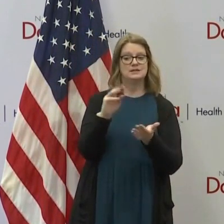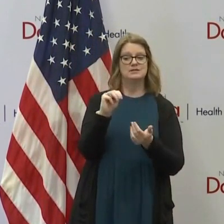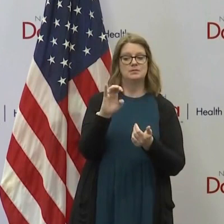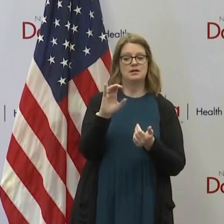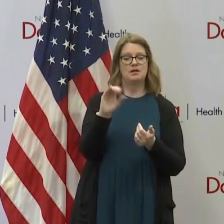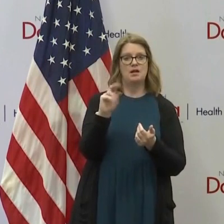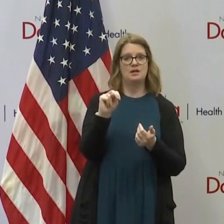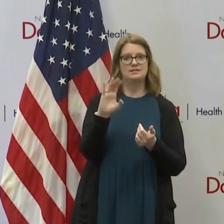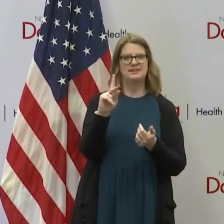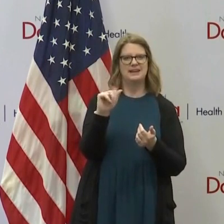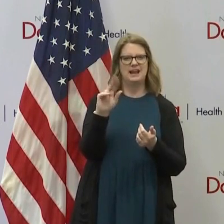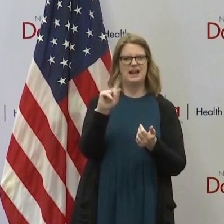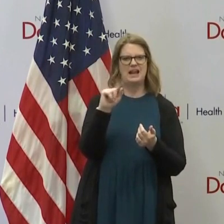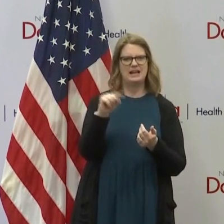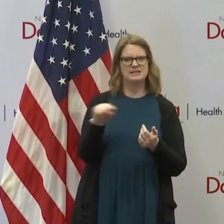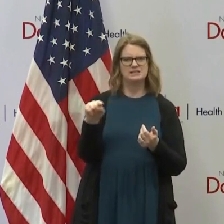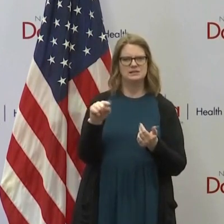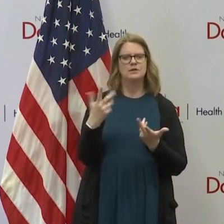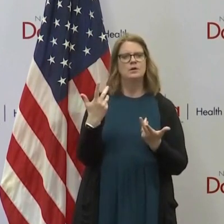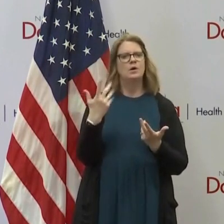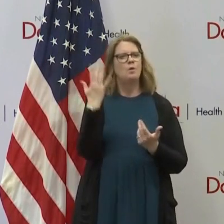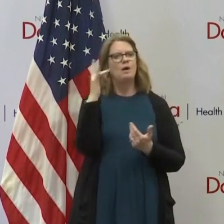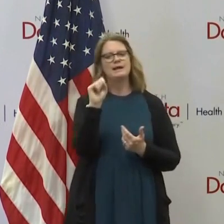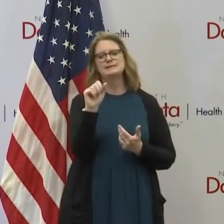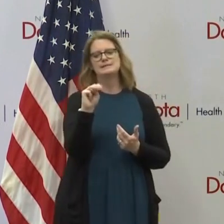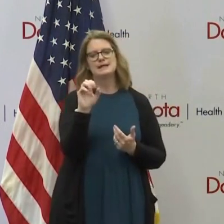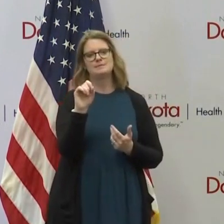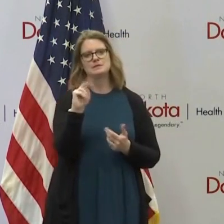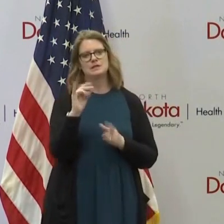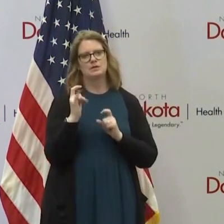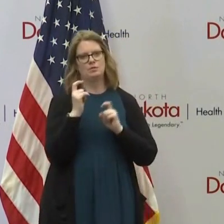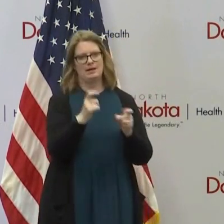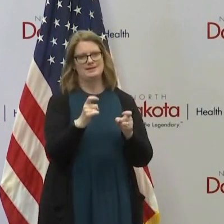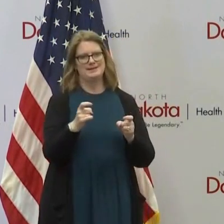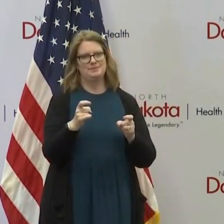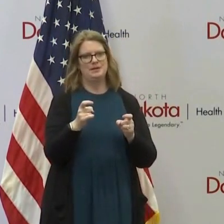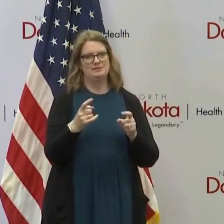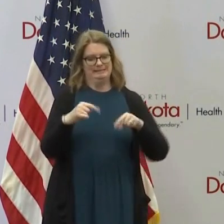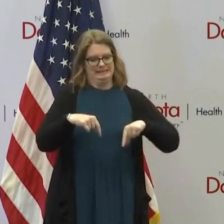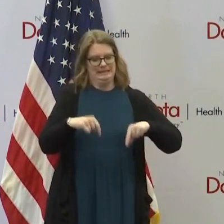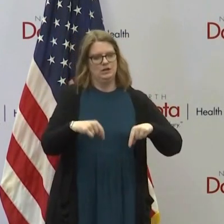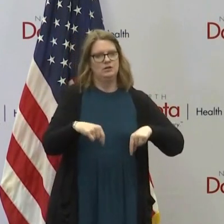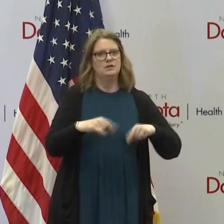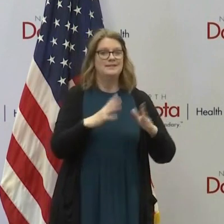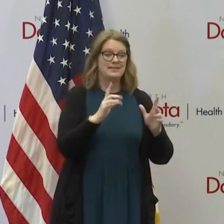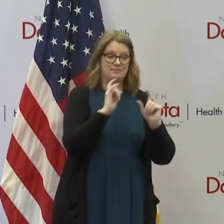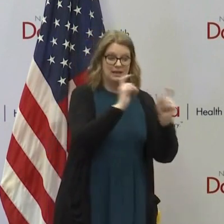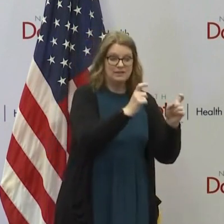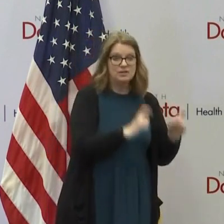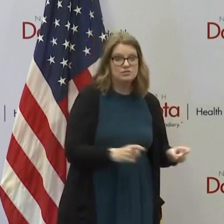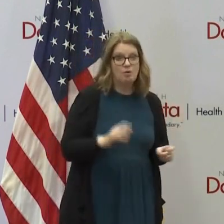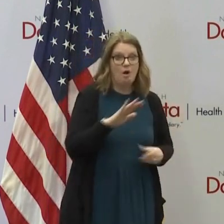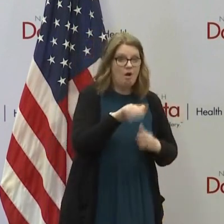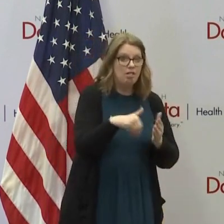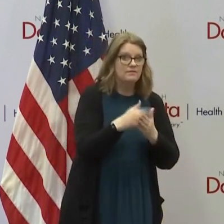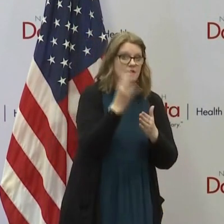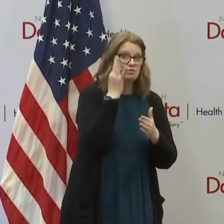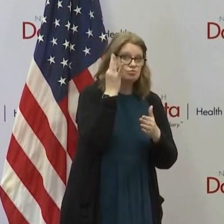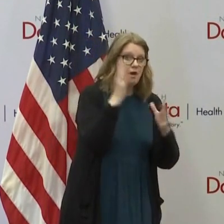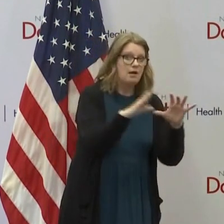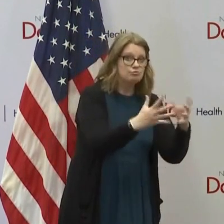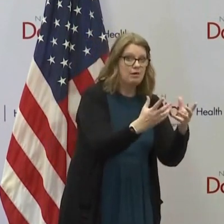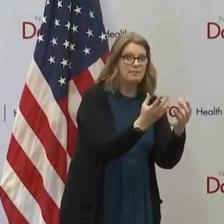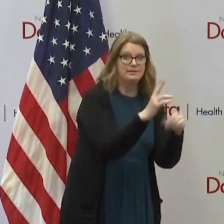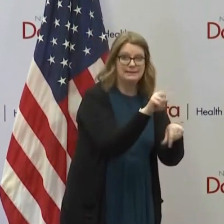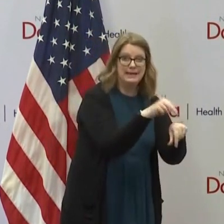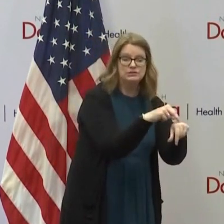and others, because again, SAMHSA grants have come into North Dakota. They've been received by all of our tribal nations, and they've been received by the